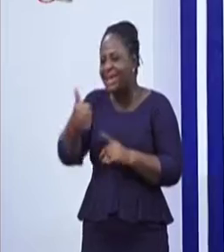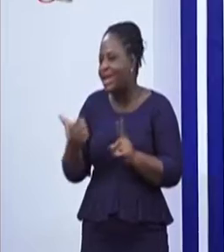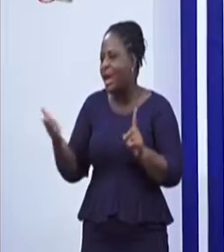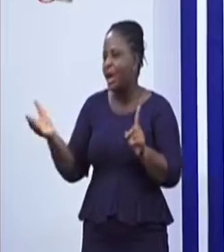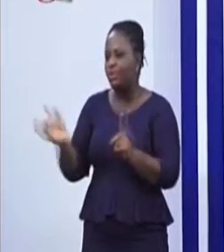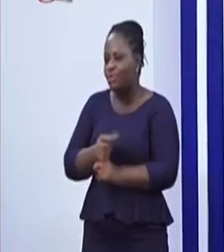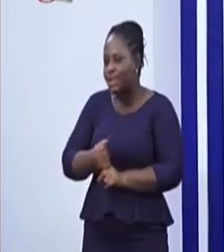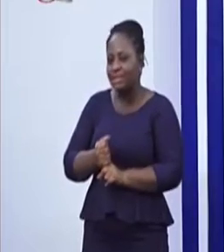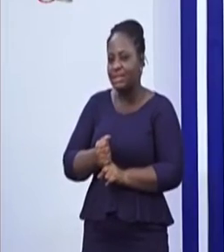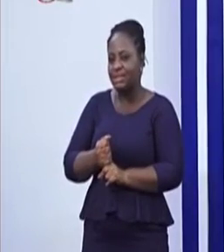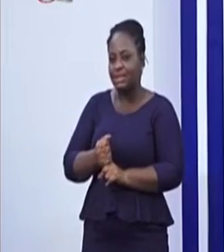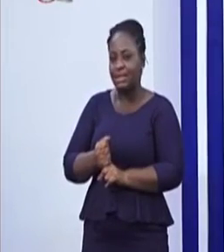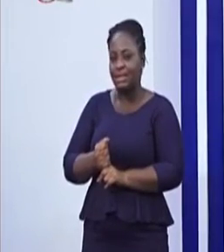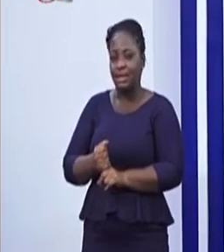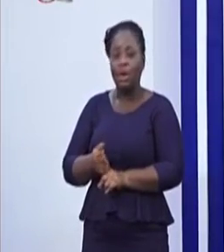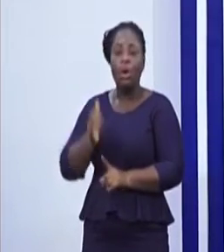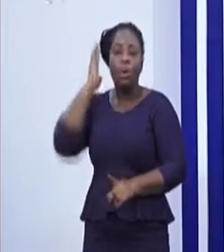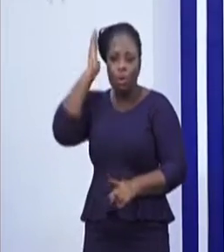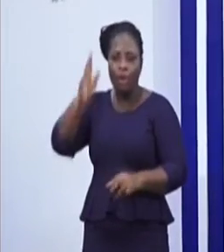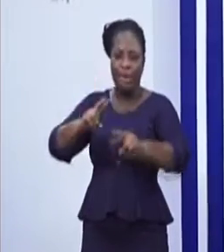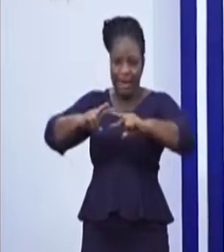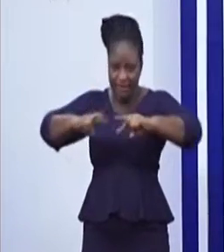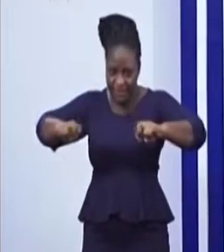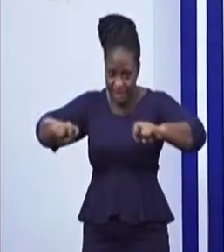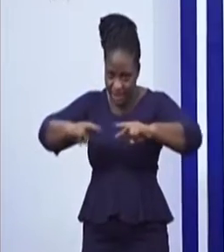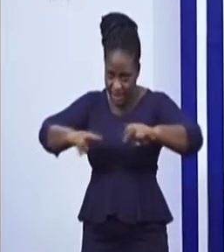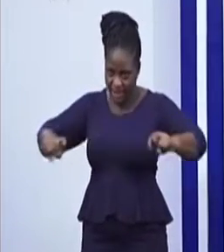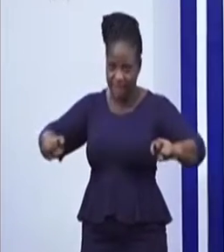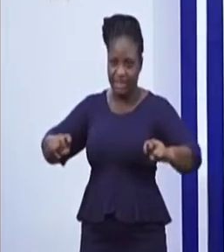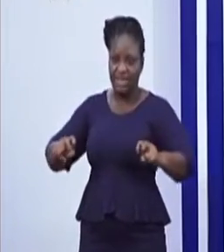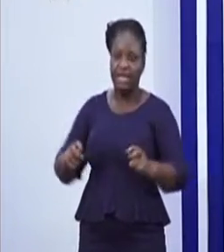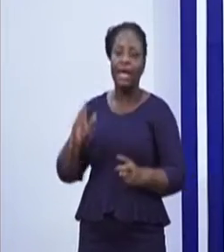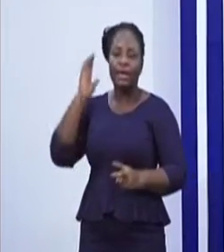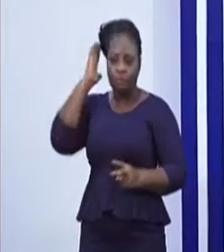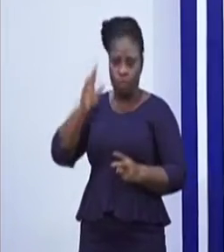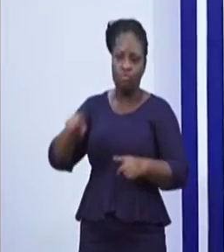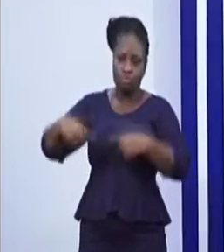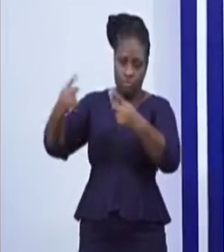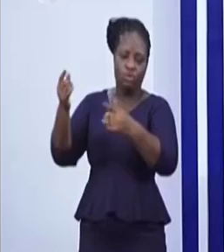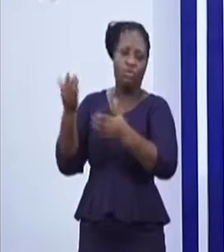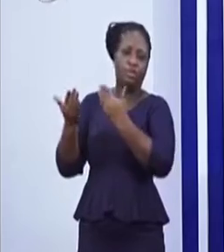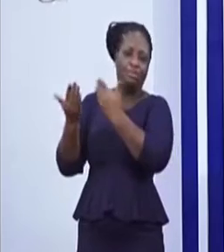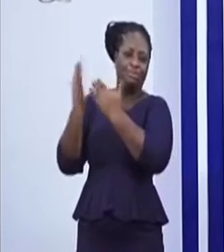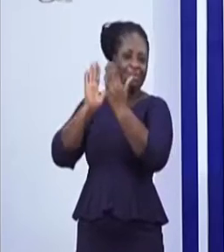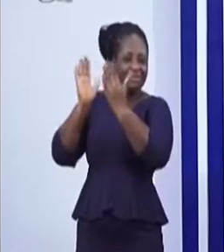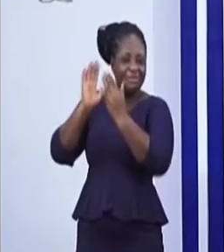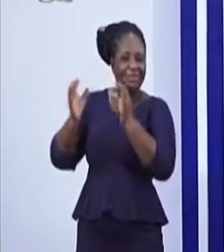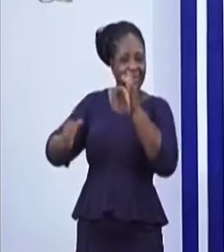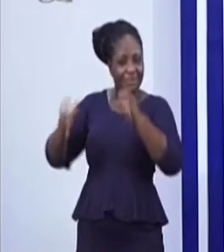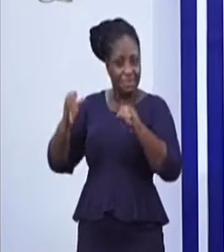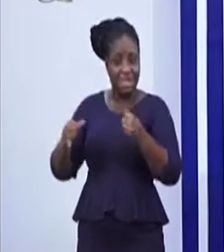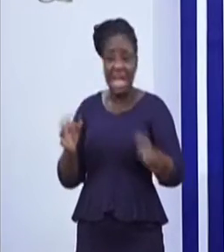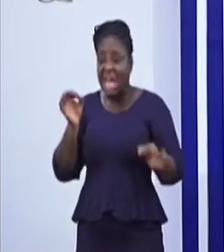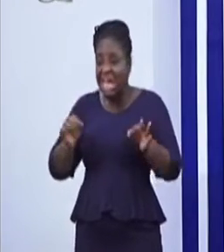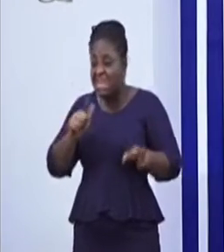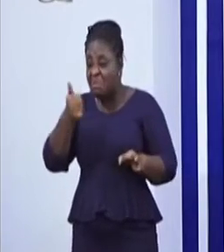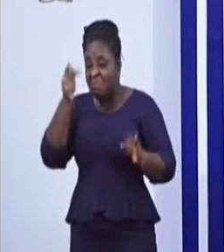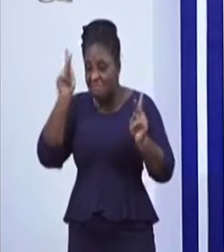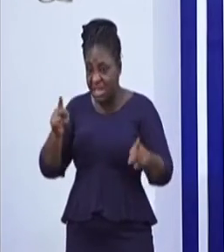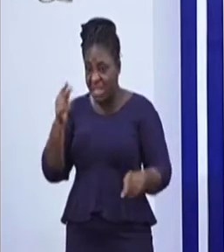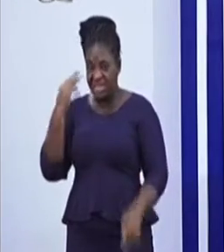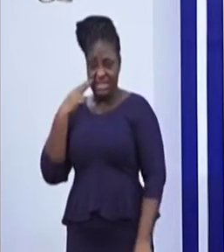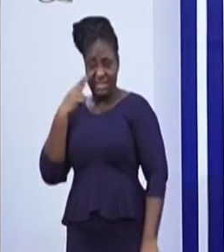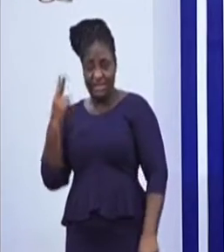has been made will definitely be investigated and definitely be put before court. So anybody found violating the act